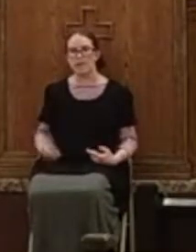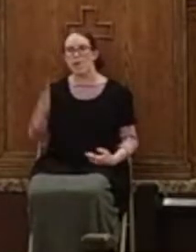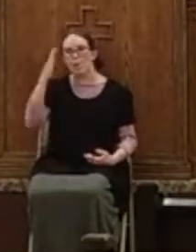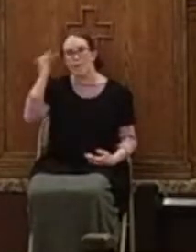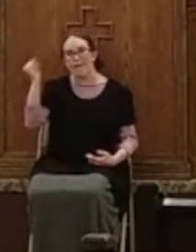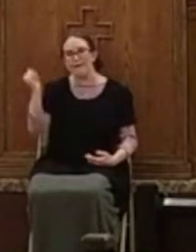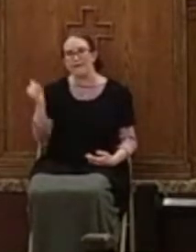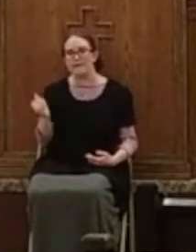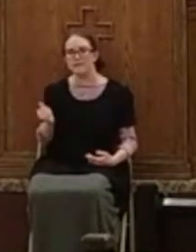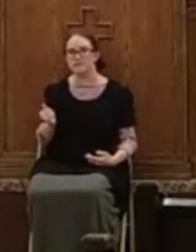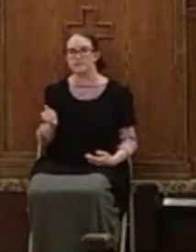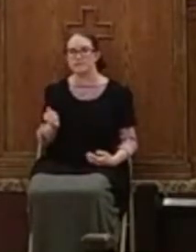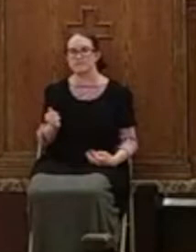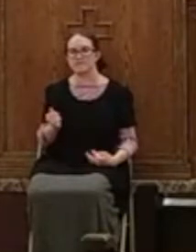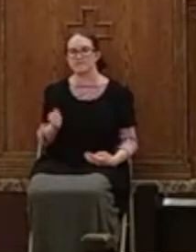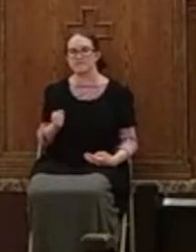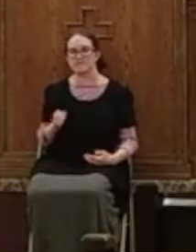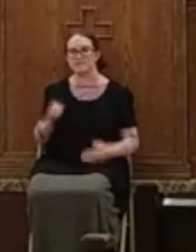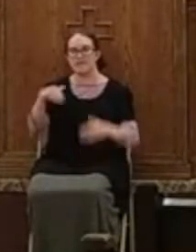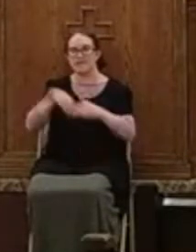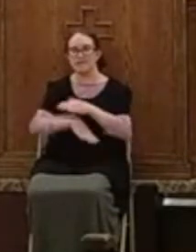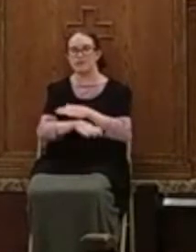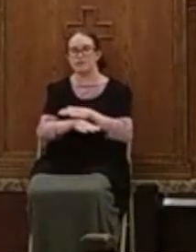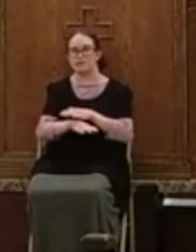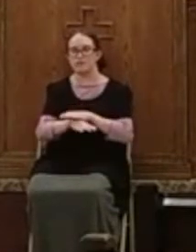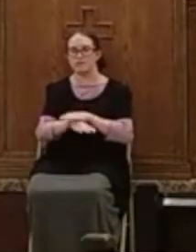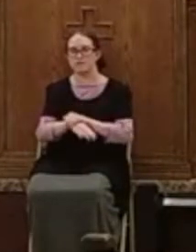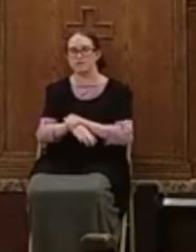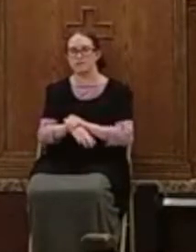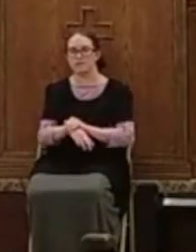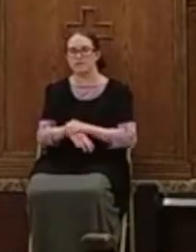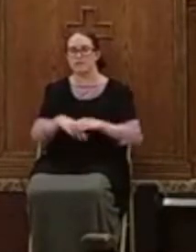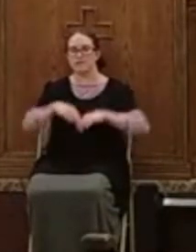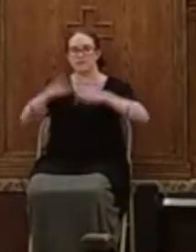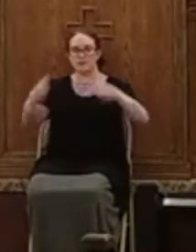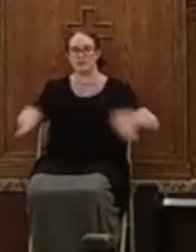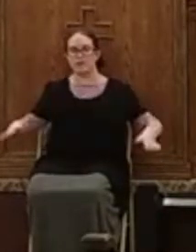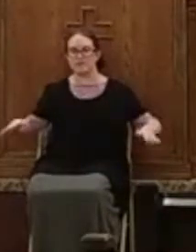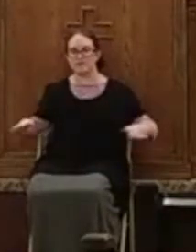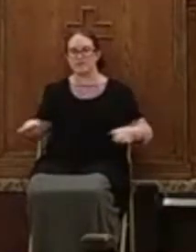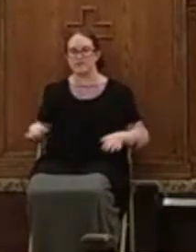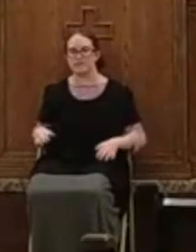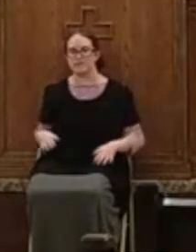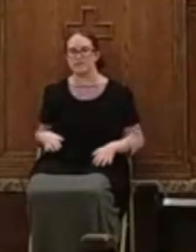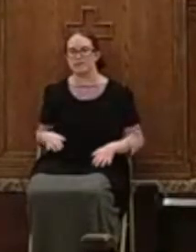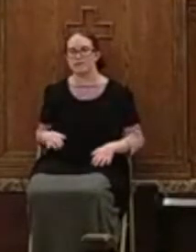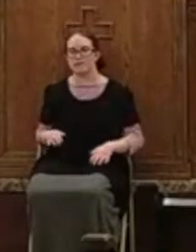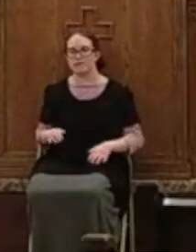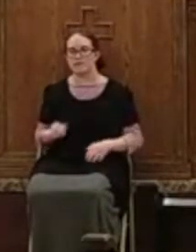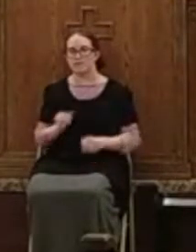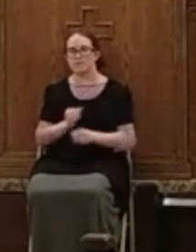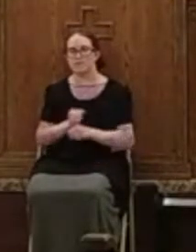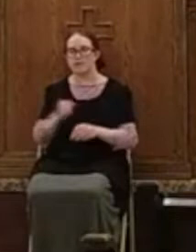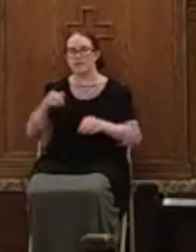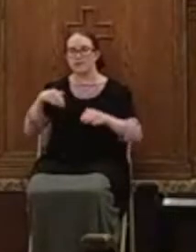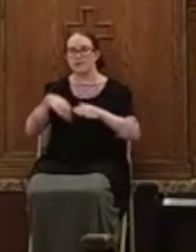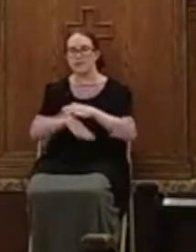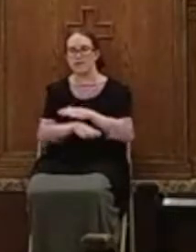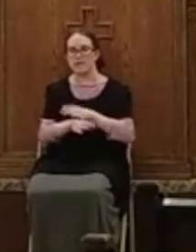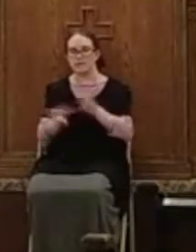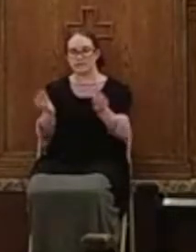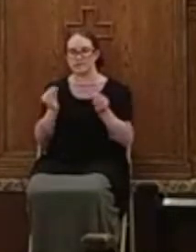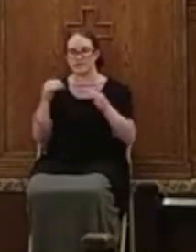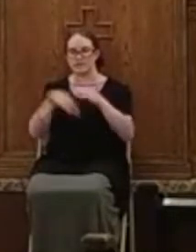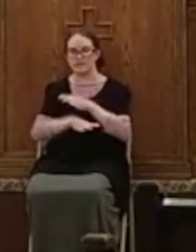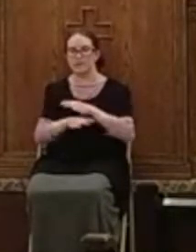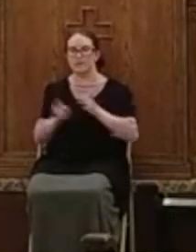Why? Amen. So I can enter into his presence. That I can make access,